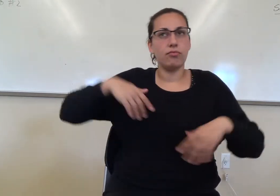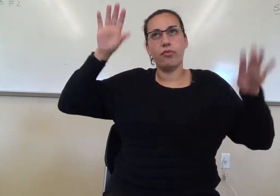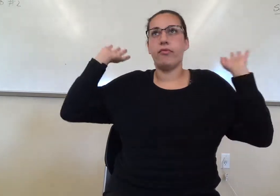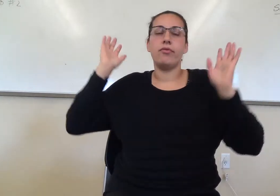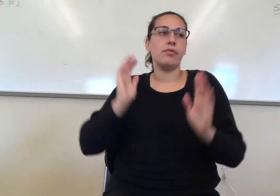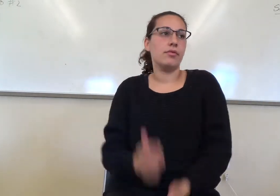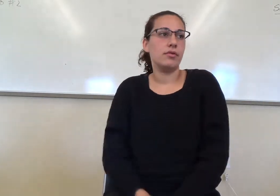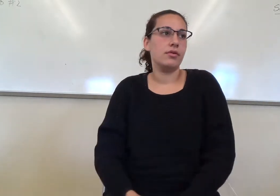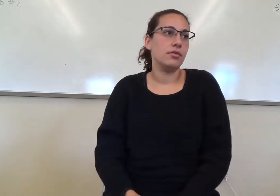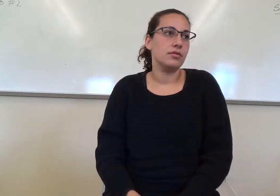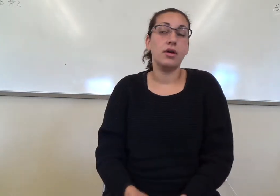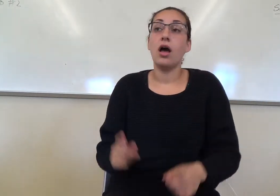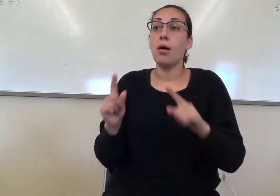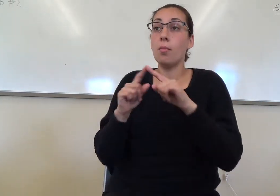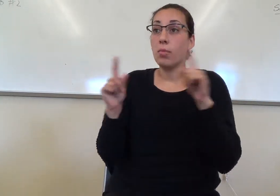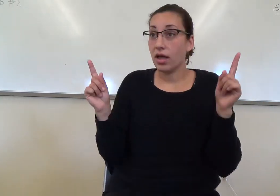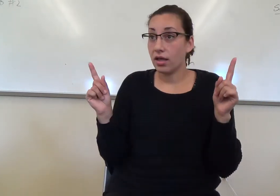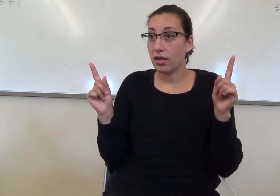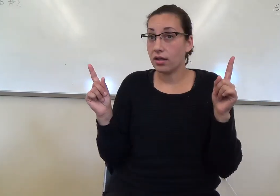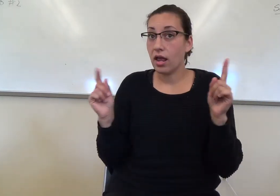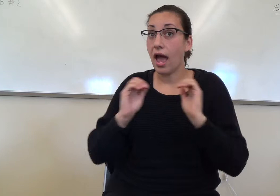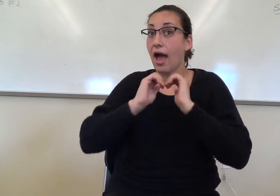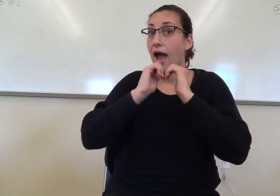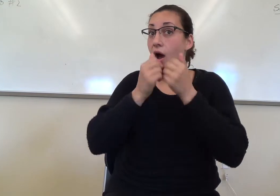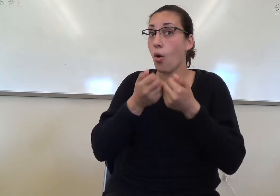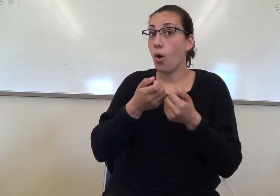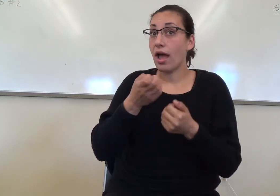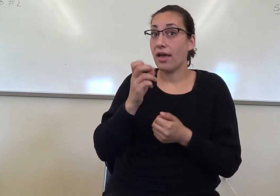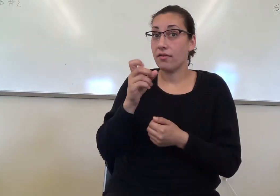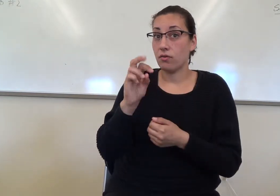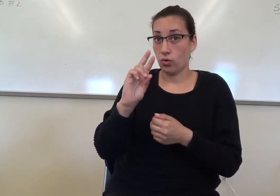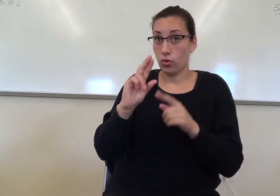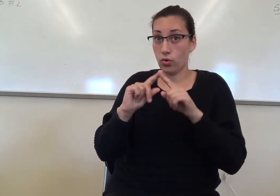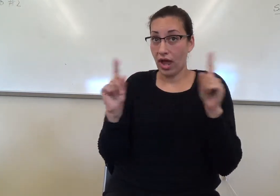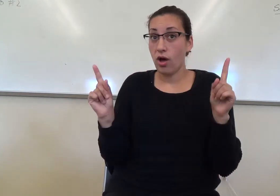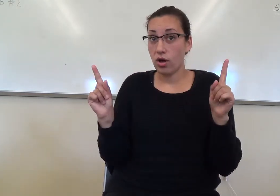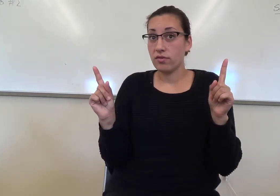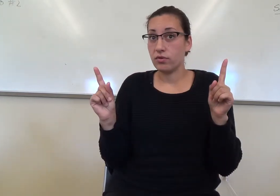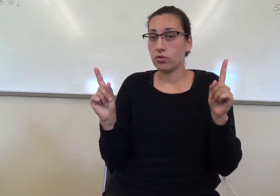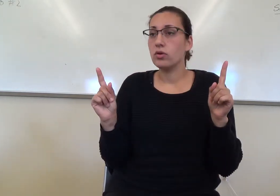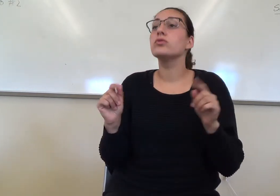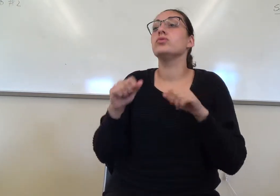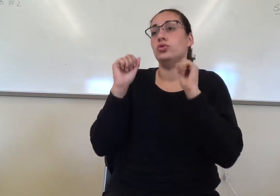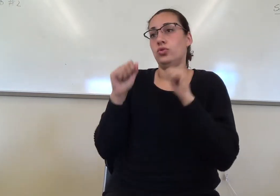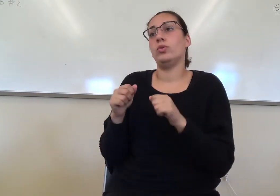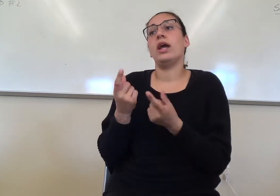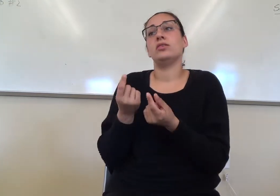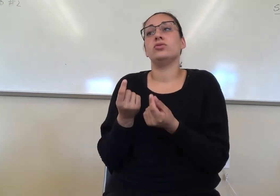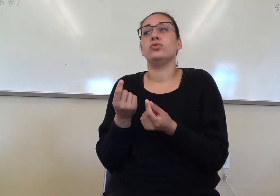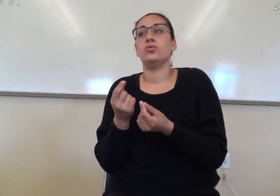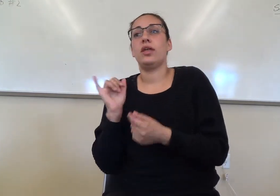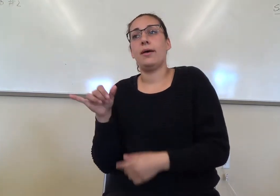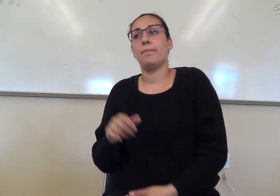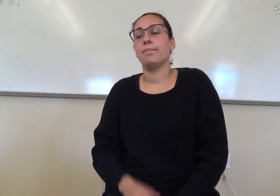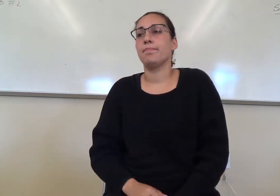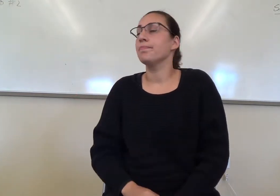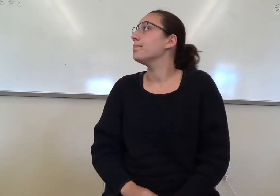However, you can do this if you do these 2 things. So what it turns out to be is this